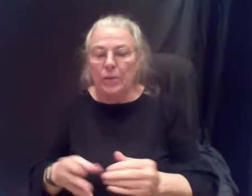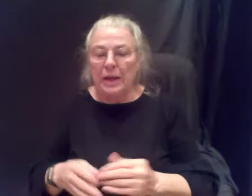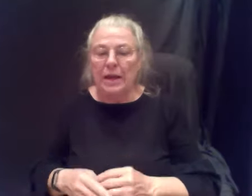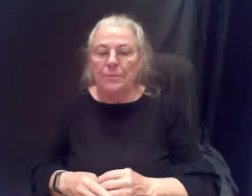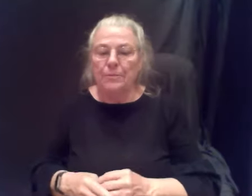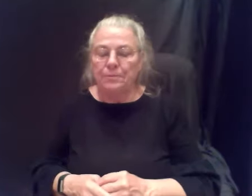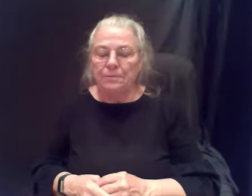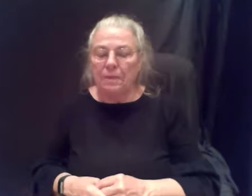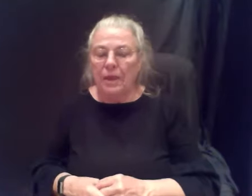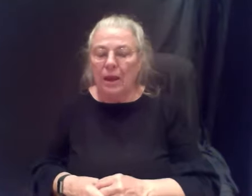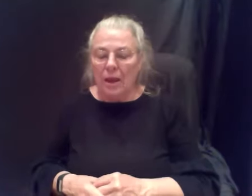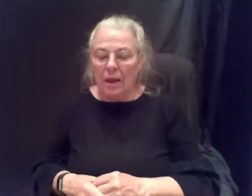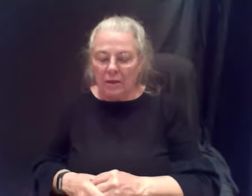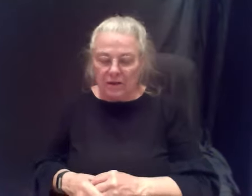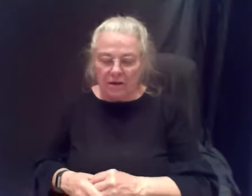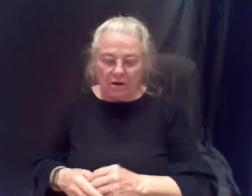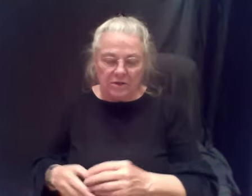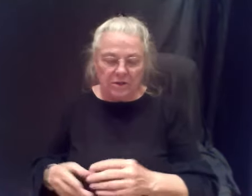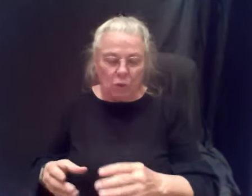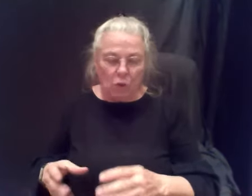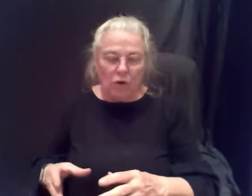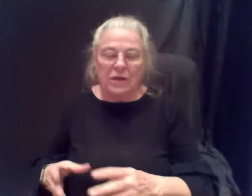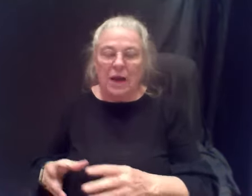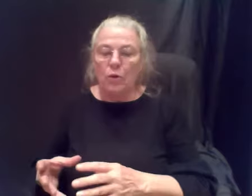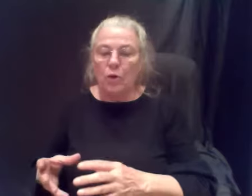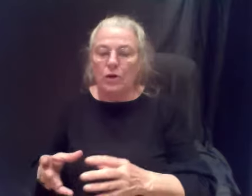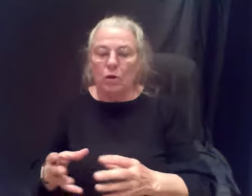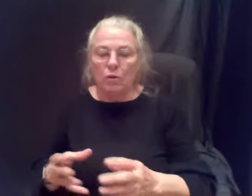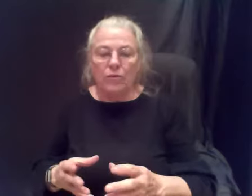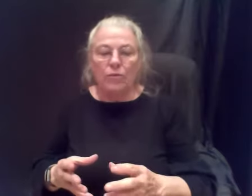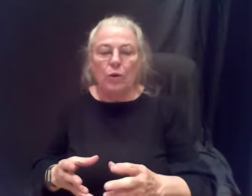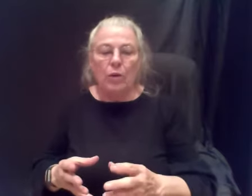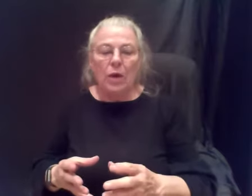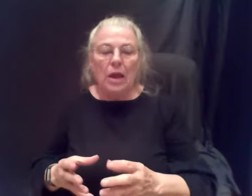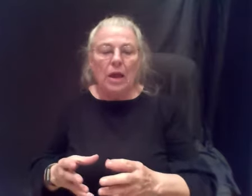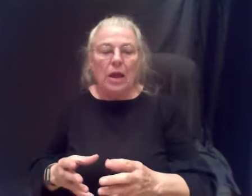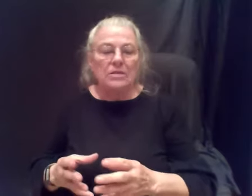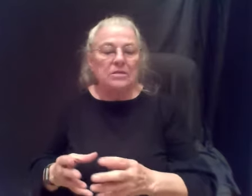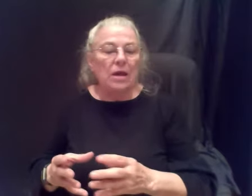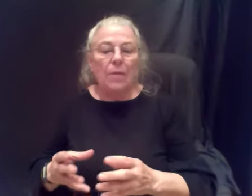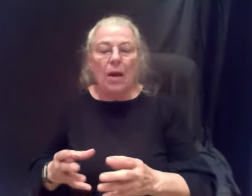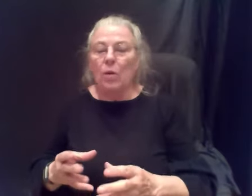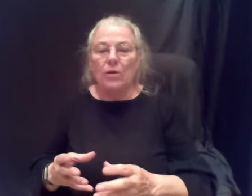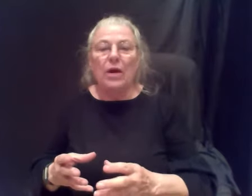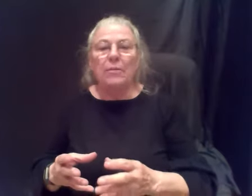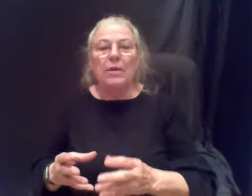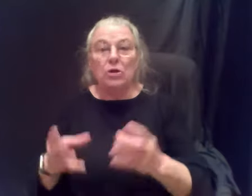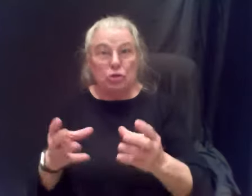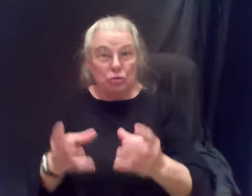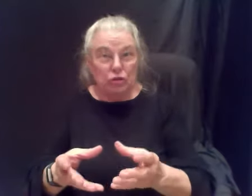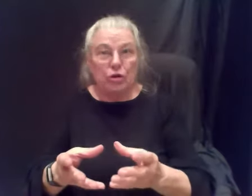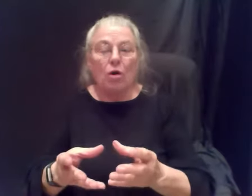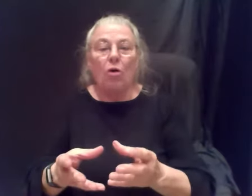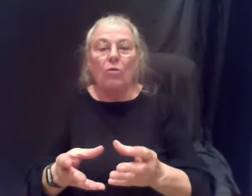intermediate. There are some words I'm going to go through. Some I will not, because you should already